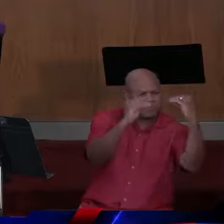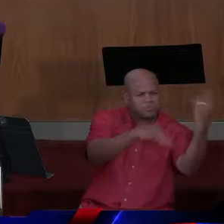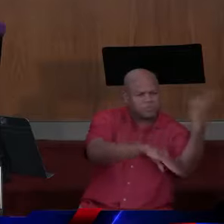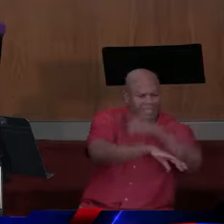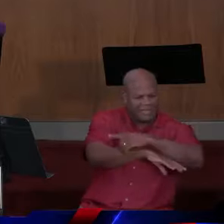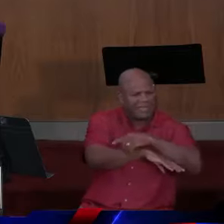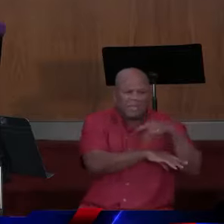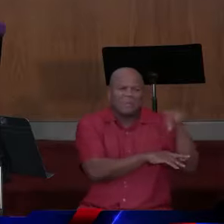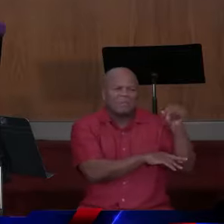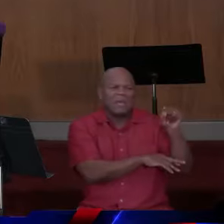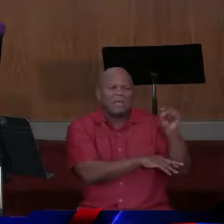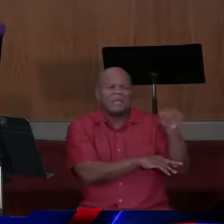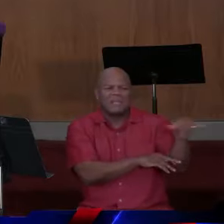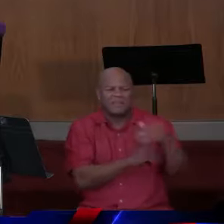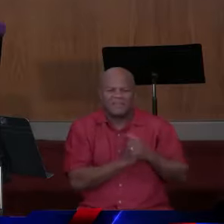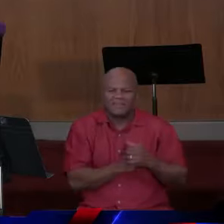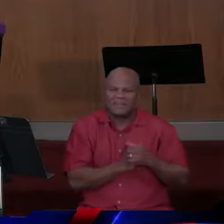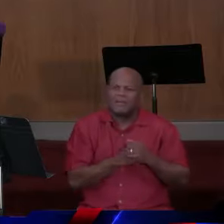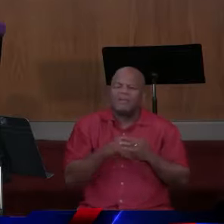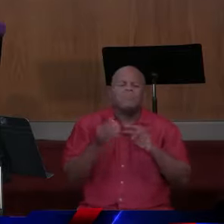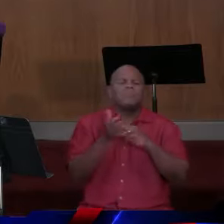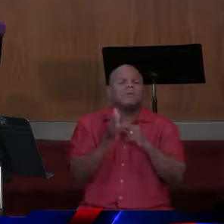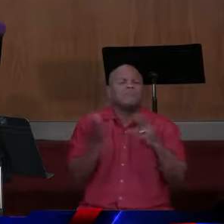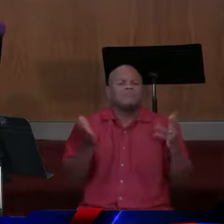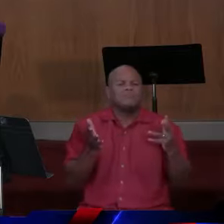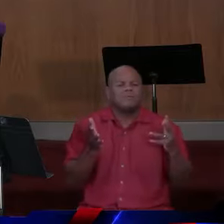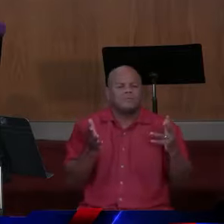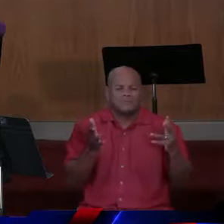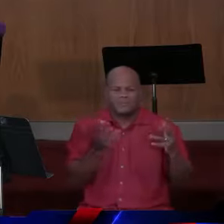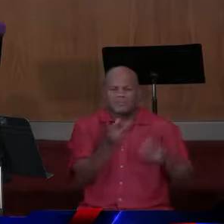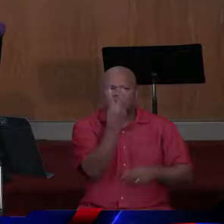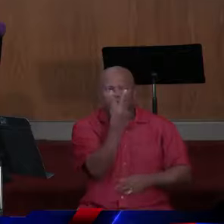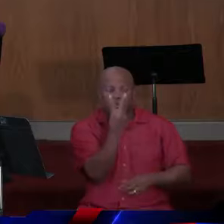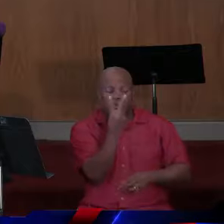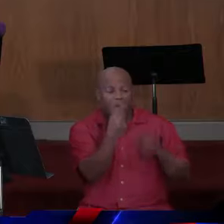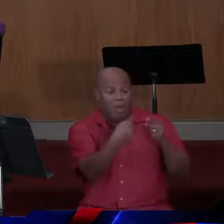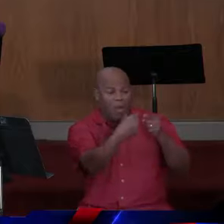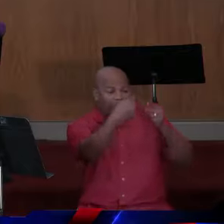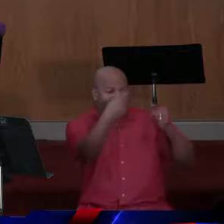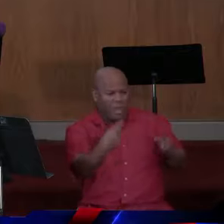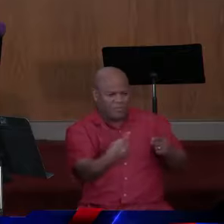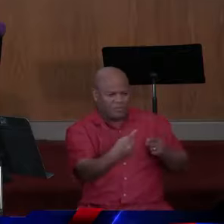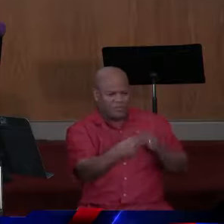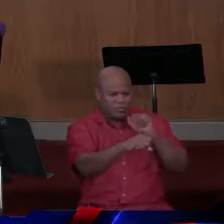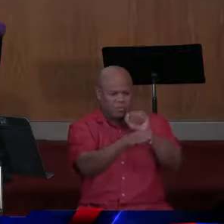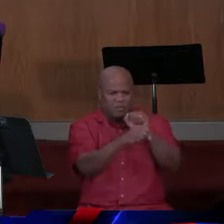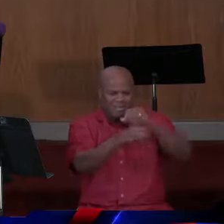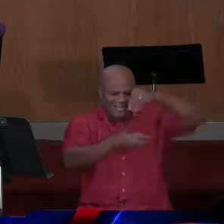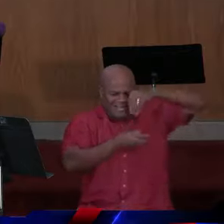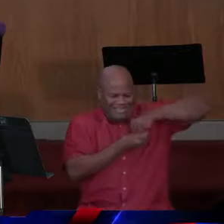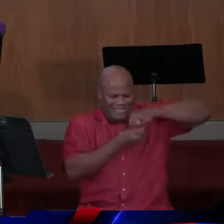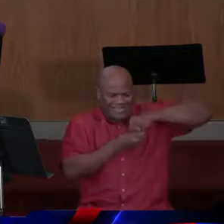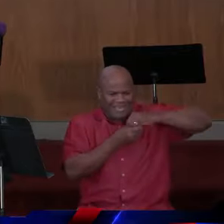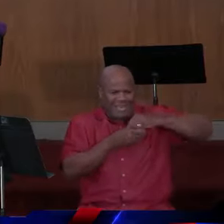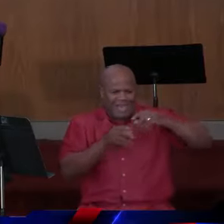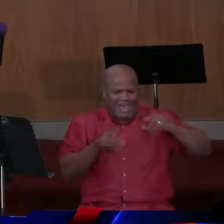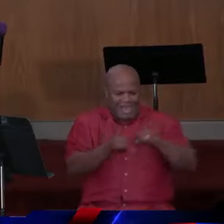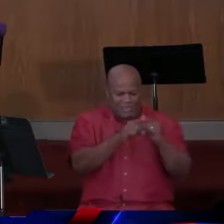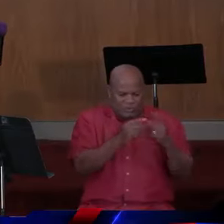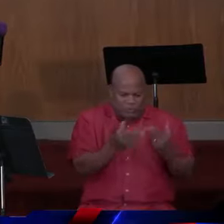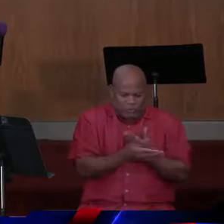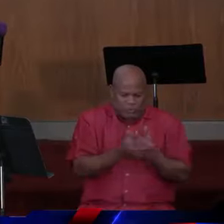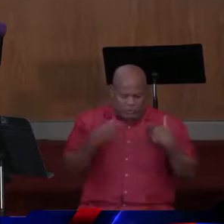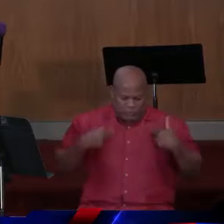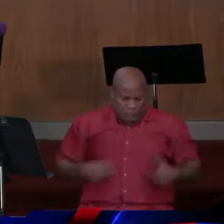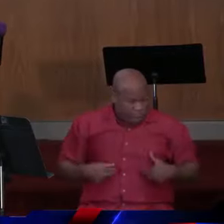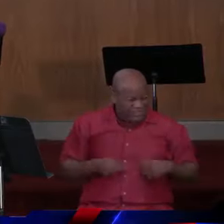bit, Patty. It means that there are two opposites operating in us as a new humanity.